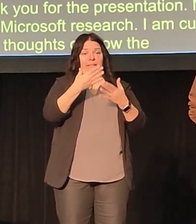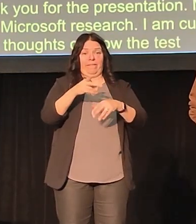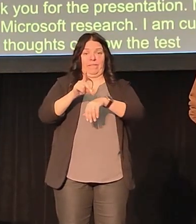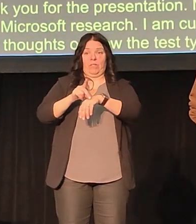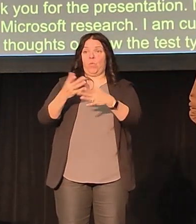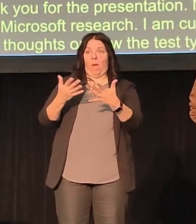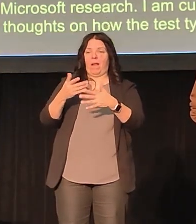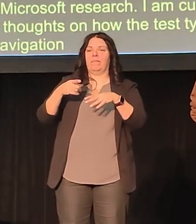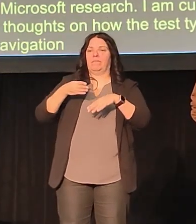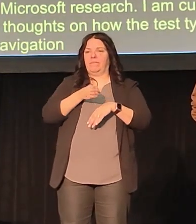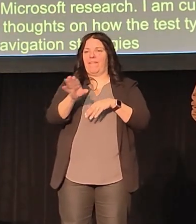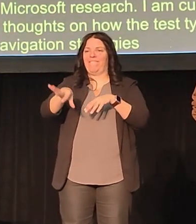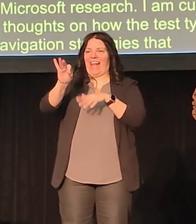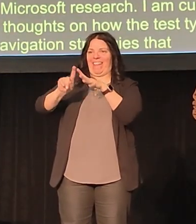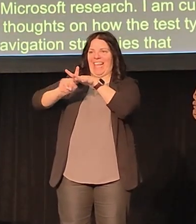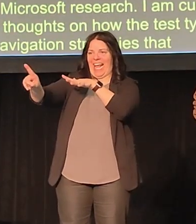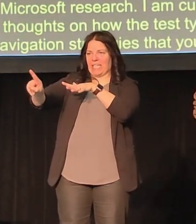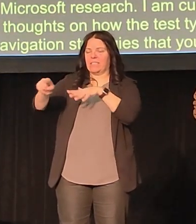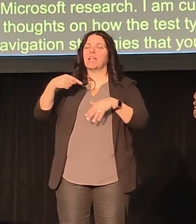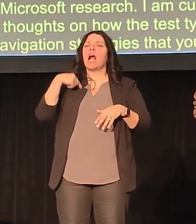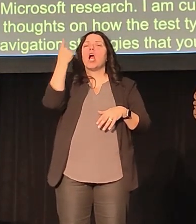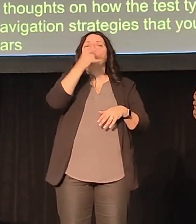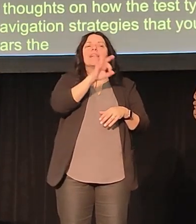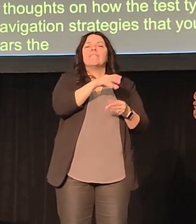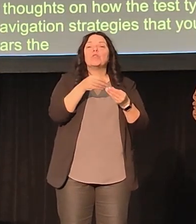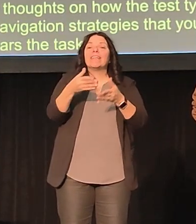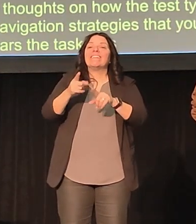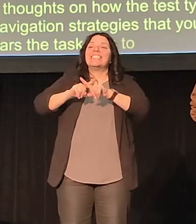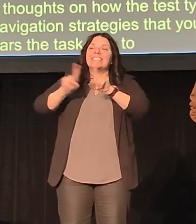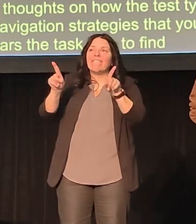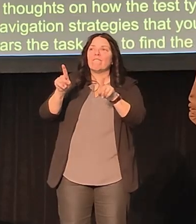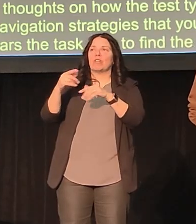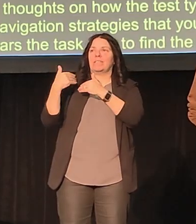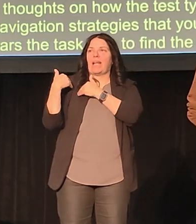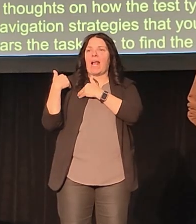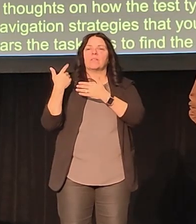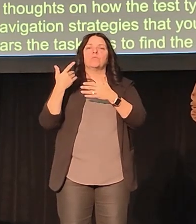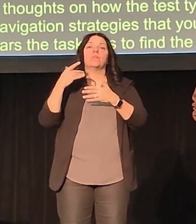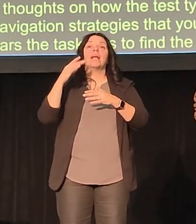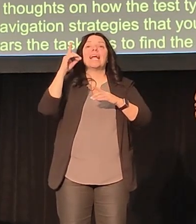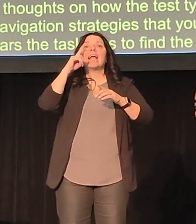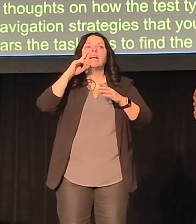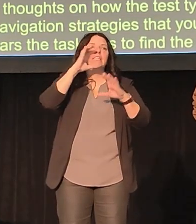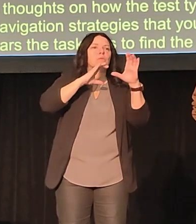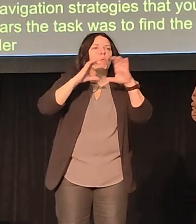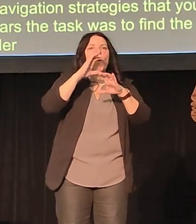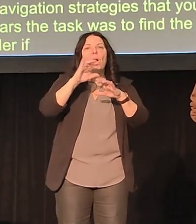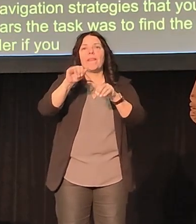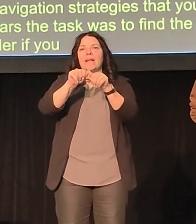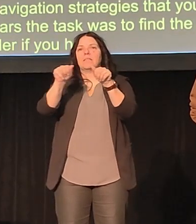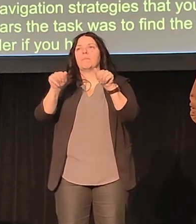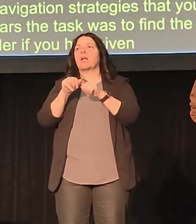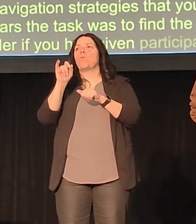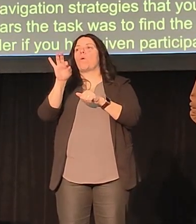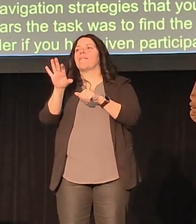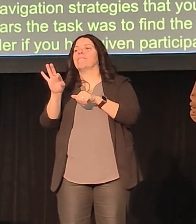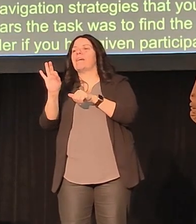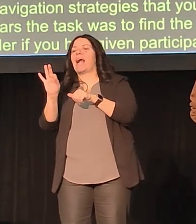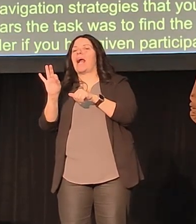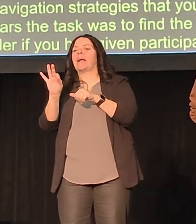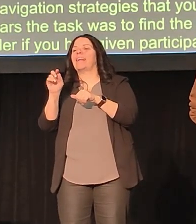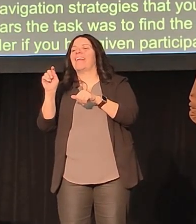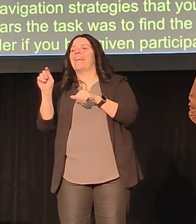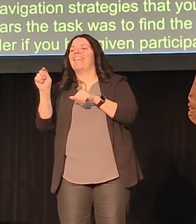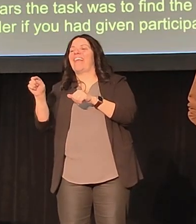I'm wondering if you had given participants a different task, just like explore the space or to find multiple instances of something